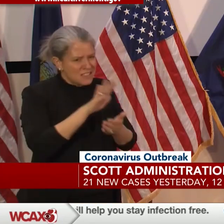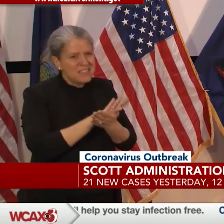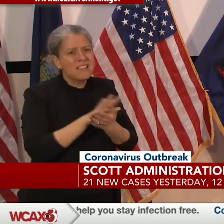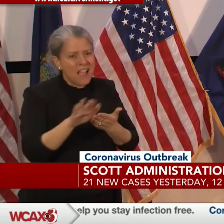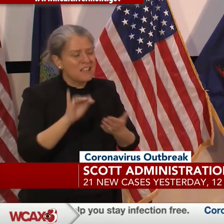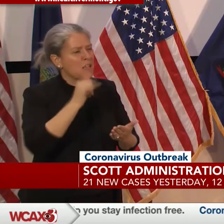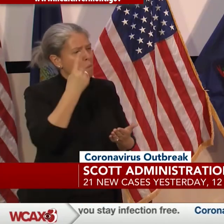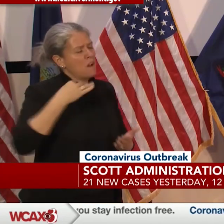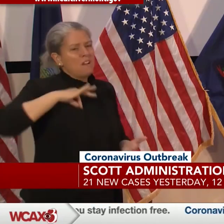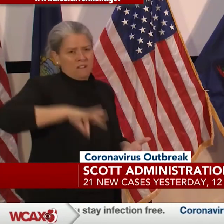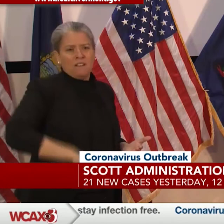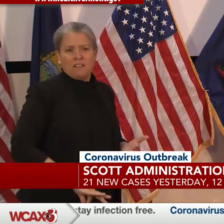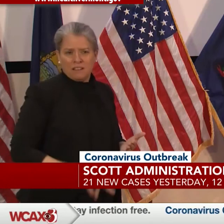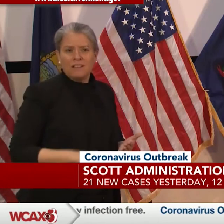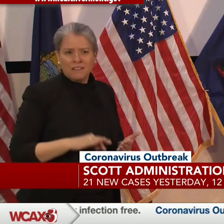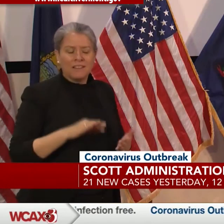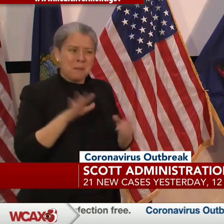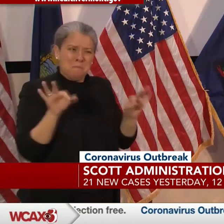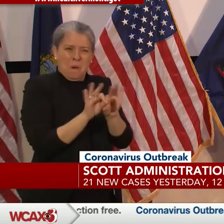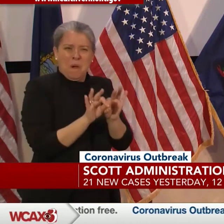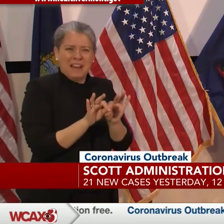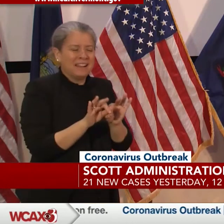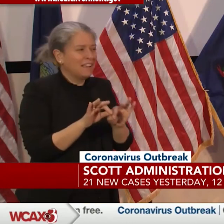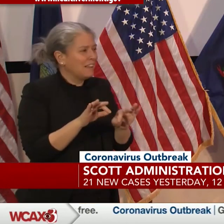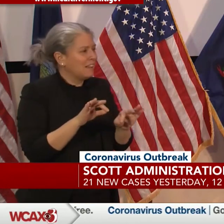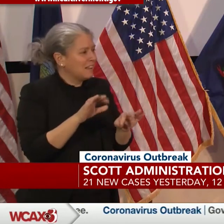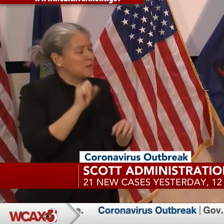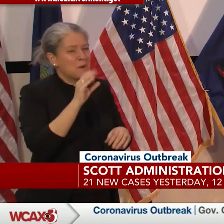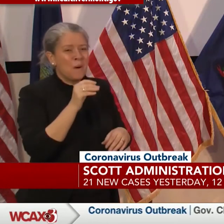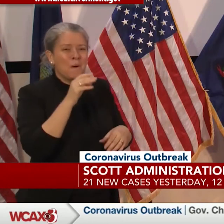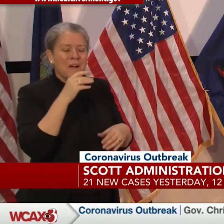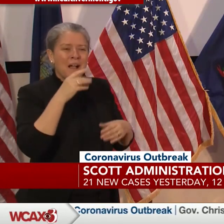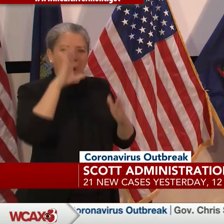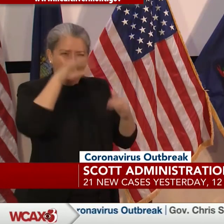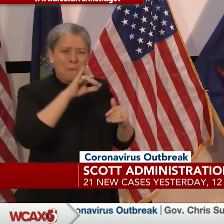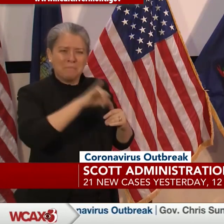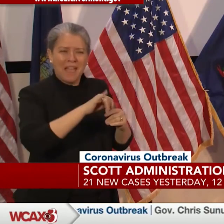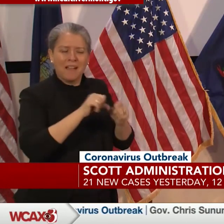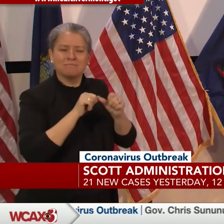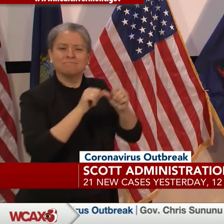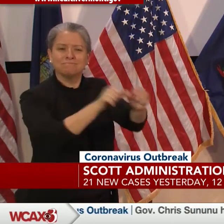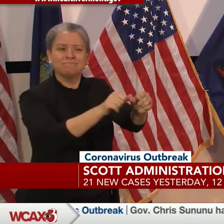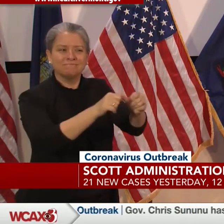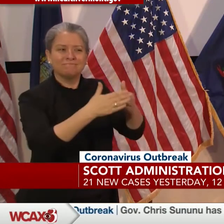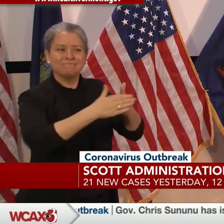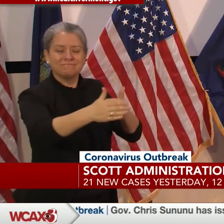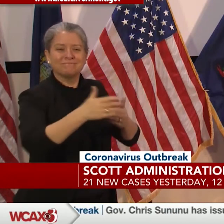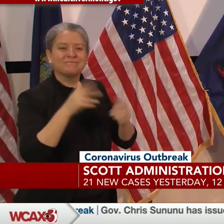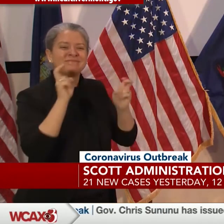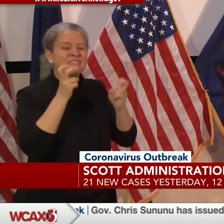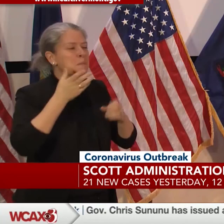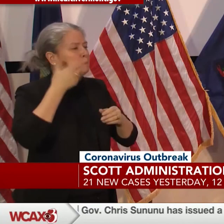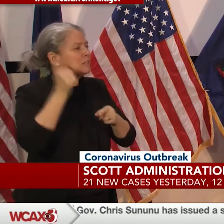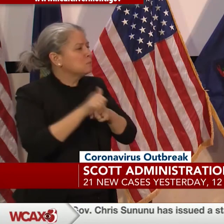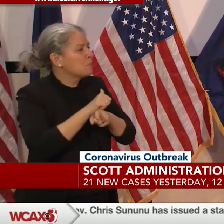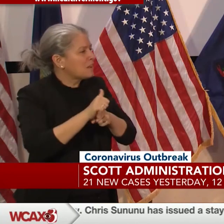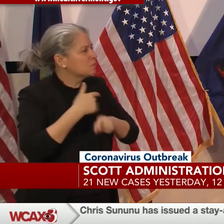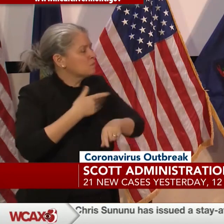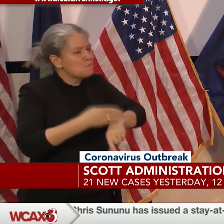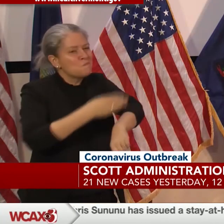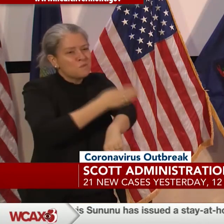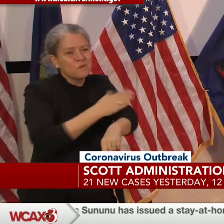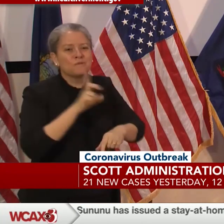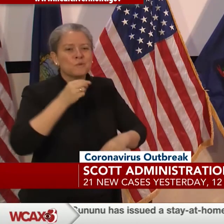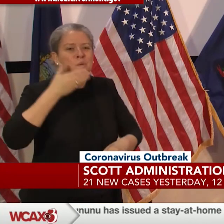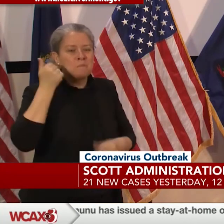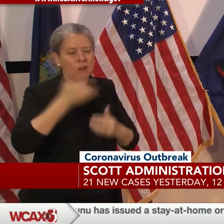is something that I think is really important. So in the aftermath of this, we'll learn from the best practices and be able to do